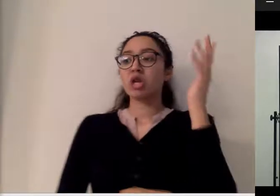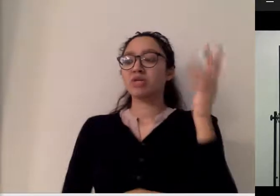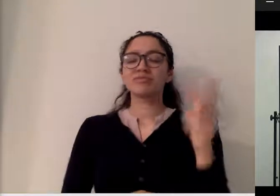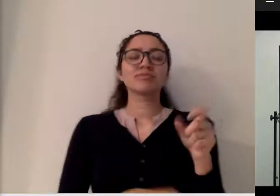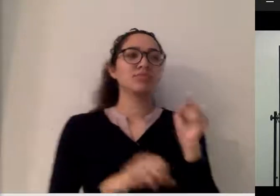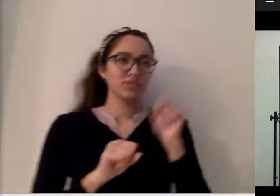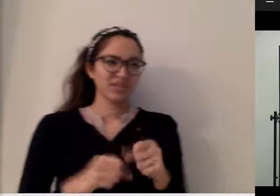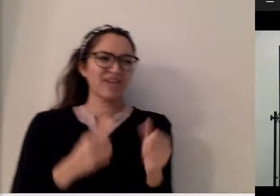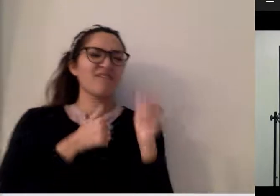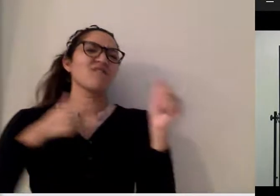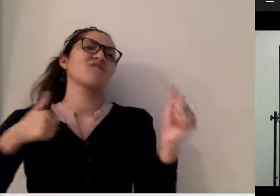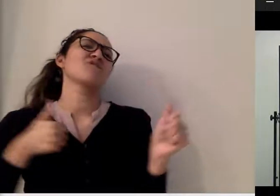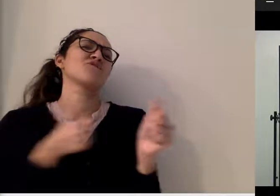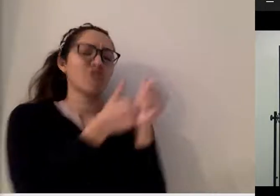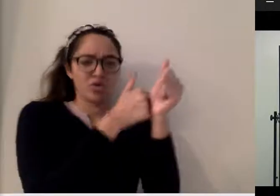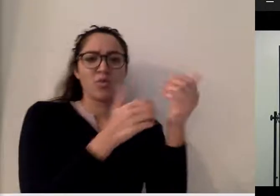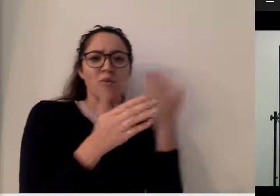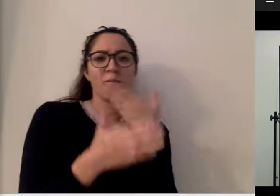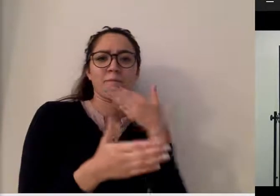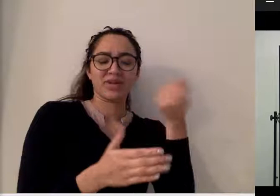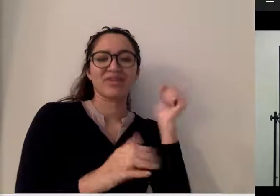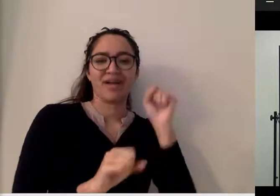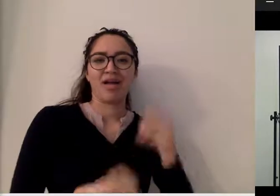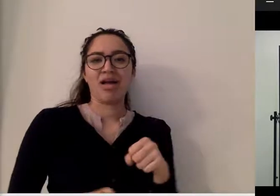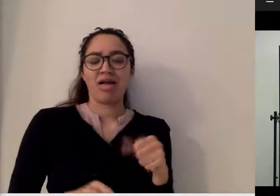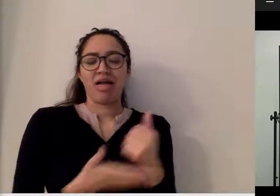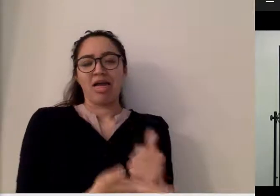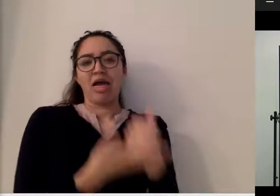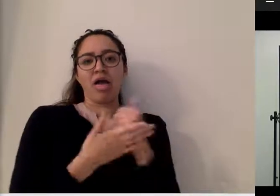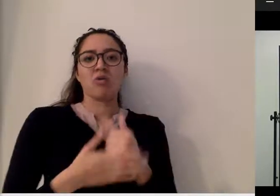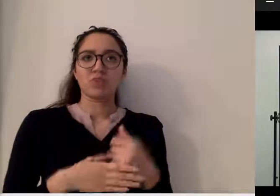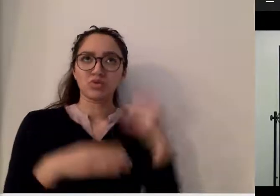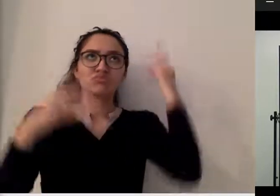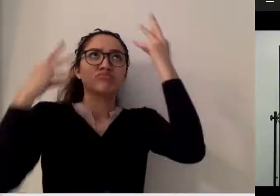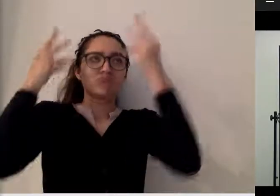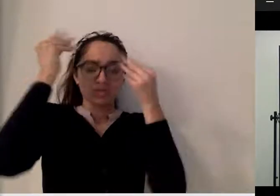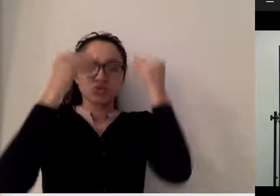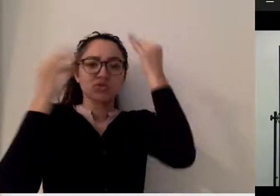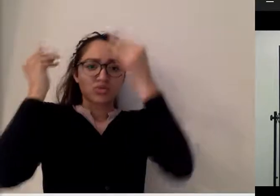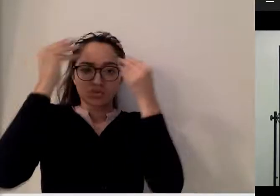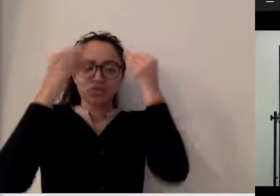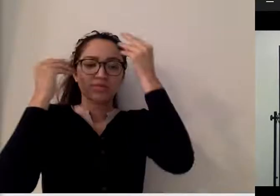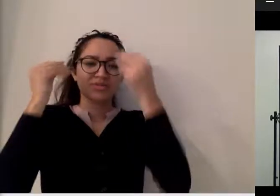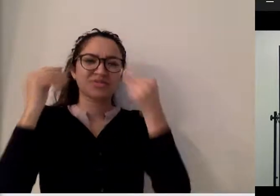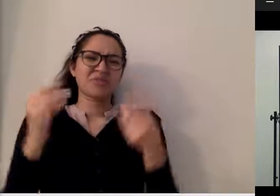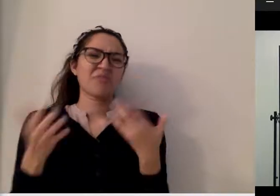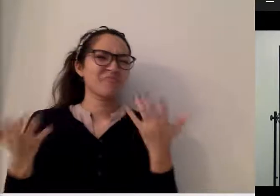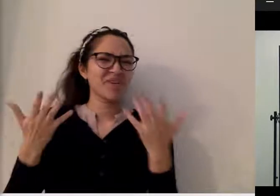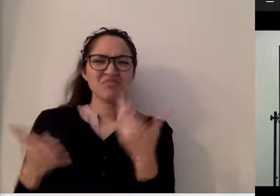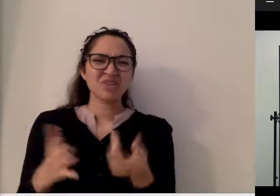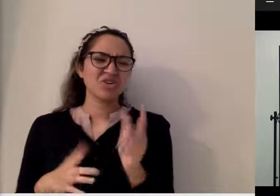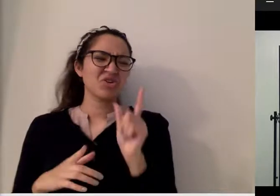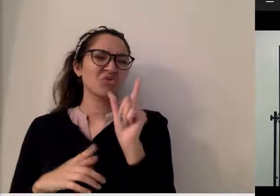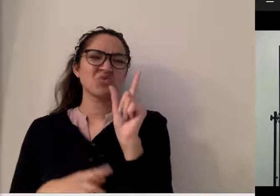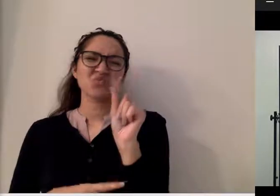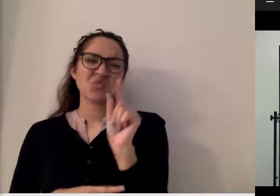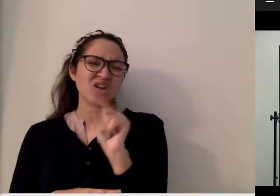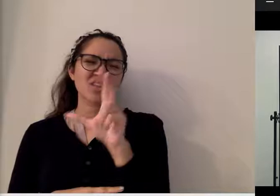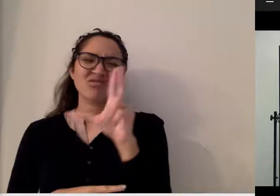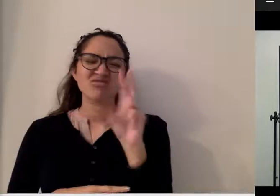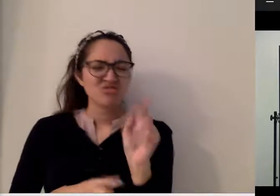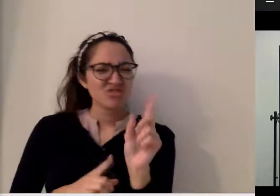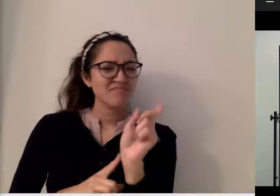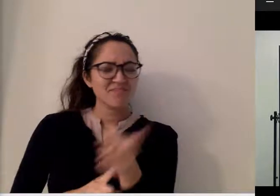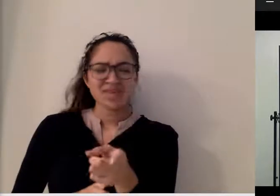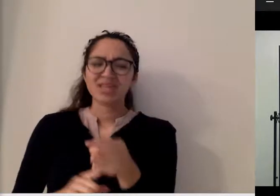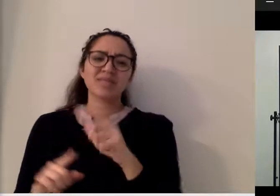beginning. It's kind of warming up your brain. And so these, again, might take a total of 20 or 30 minutes to do, number one,